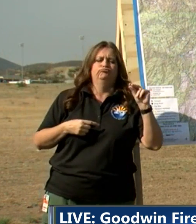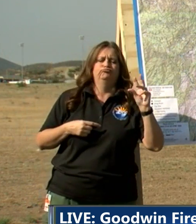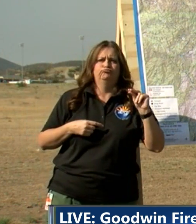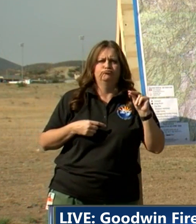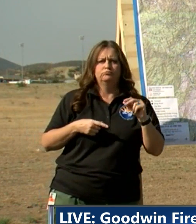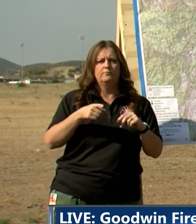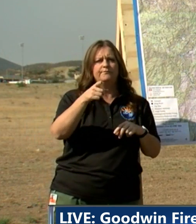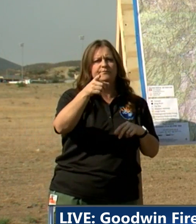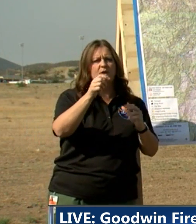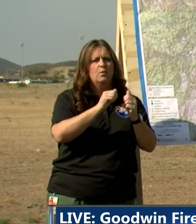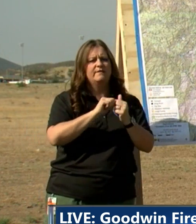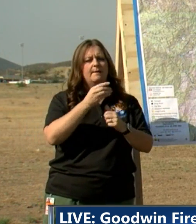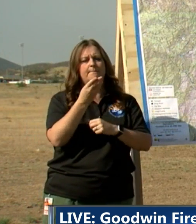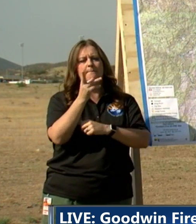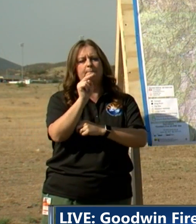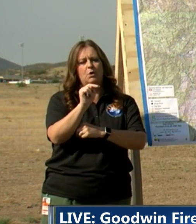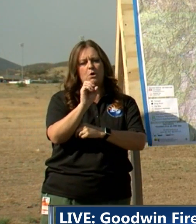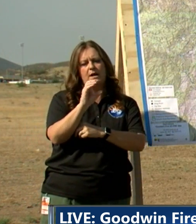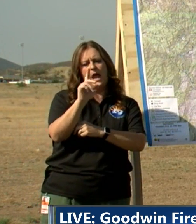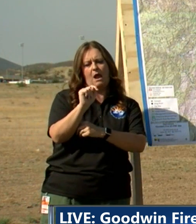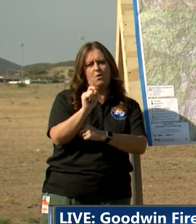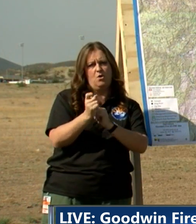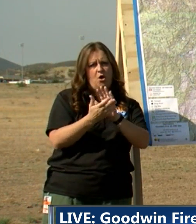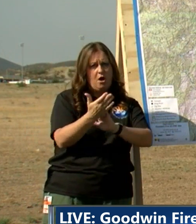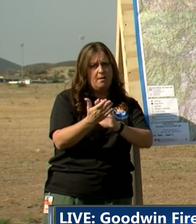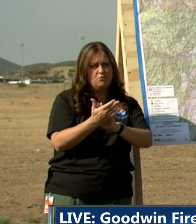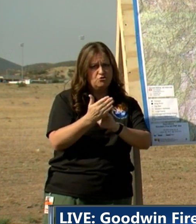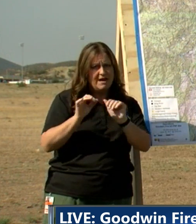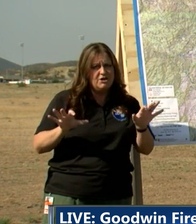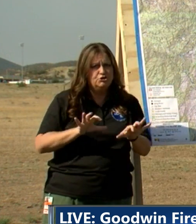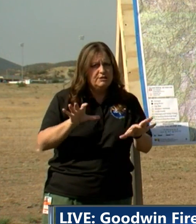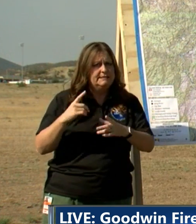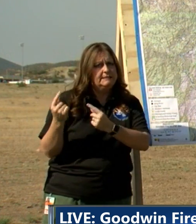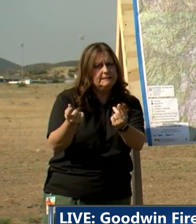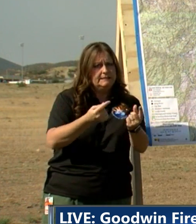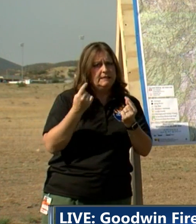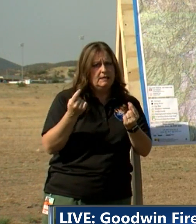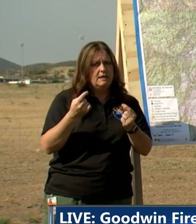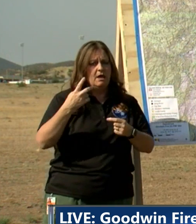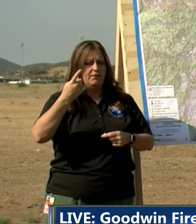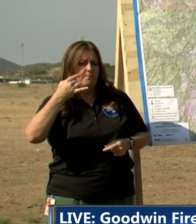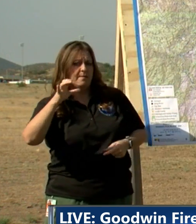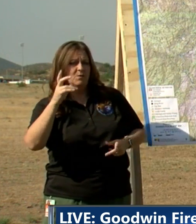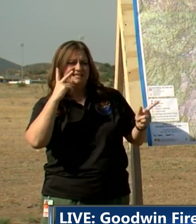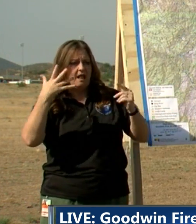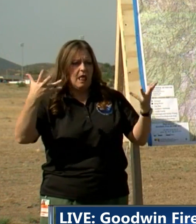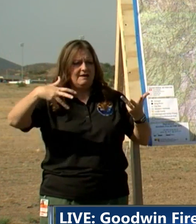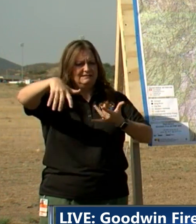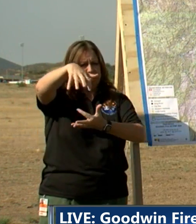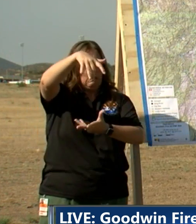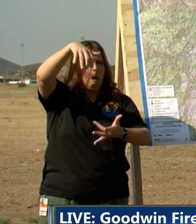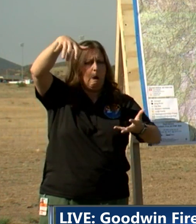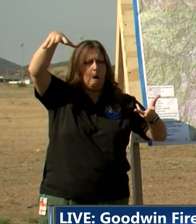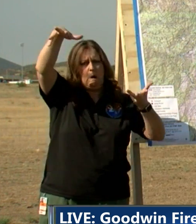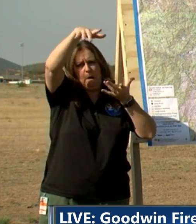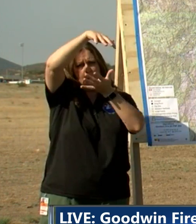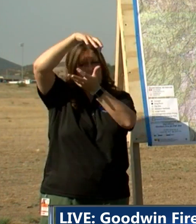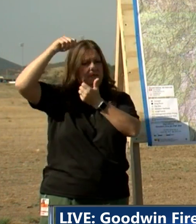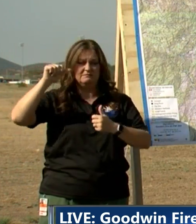With burnout operations that you guys are going to do today, the public's going to see a lot of smoke, and it's not going to be a